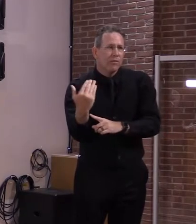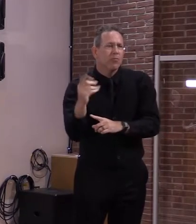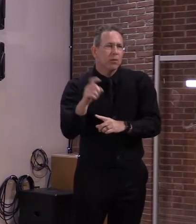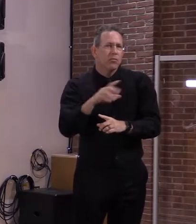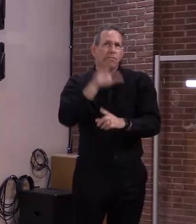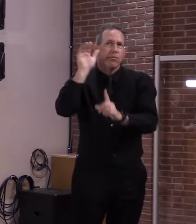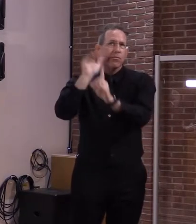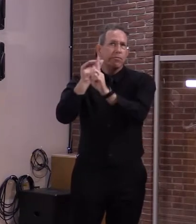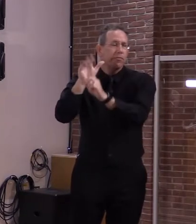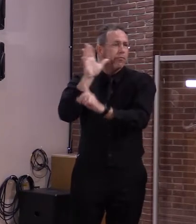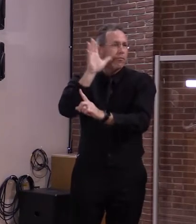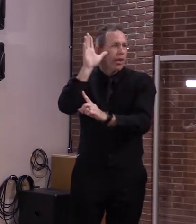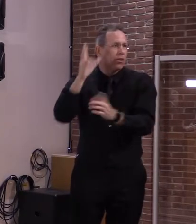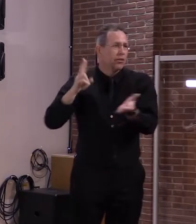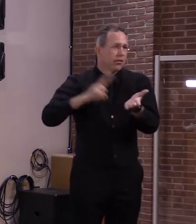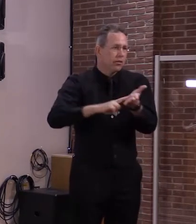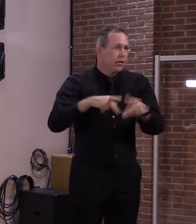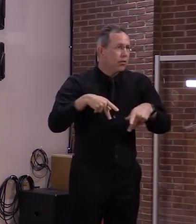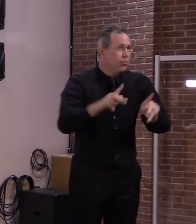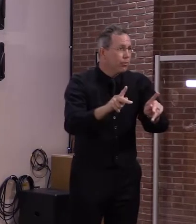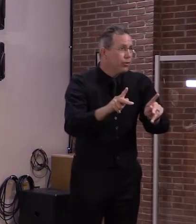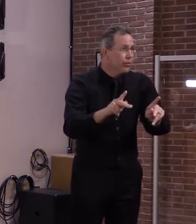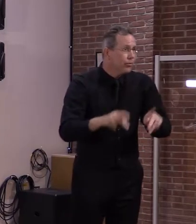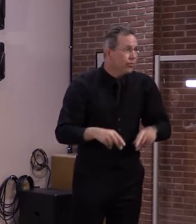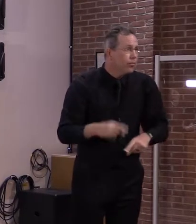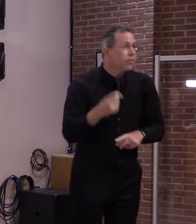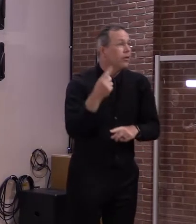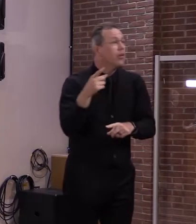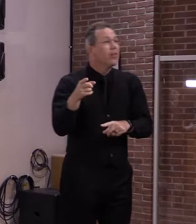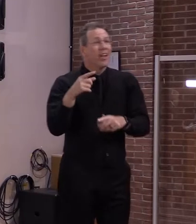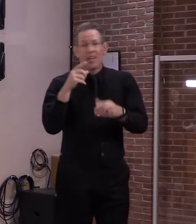healthvermont.gov/myvaccine, or you can call